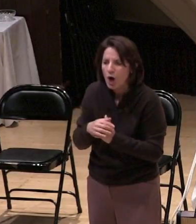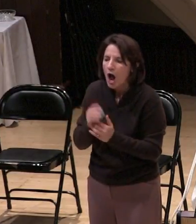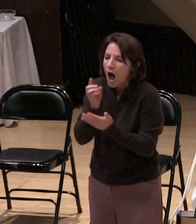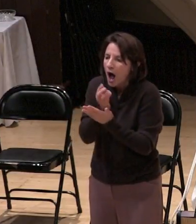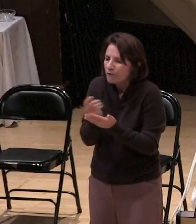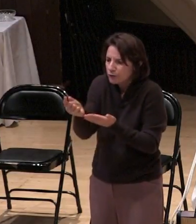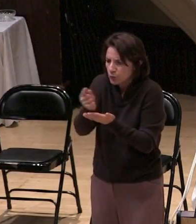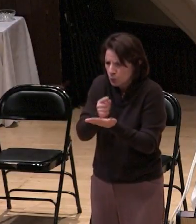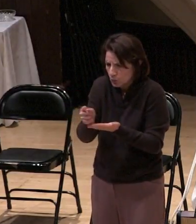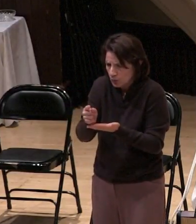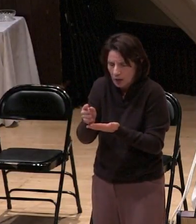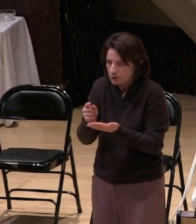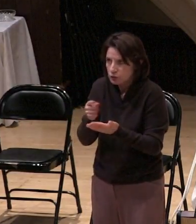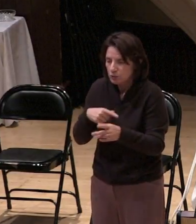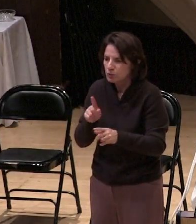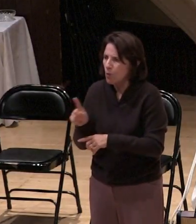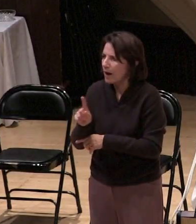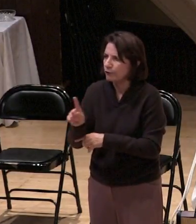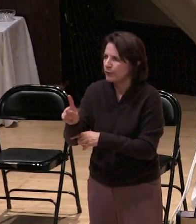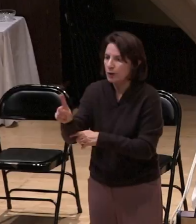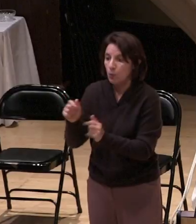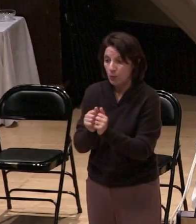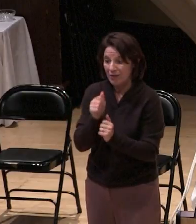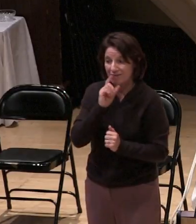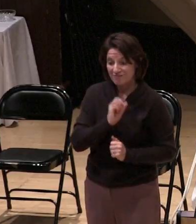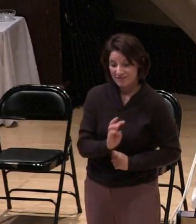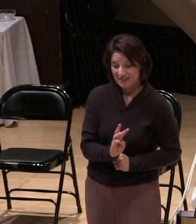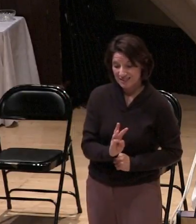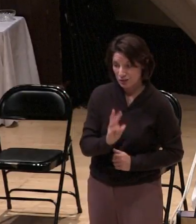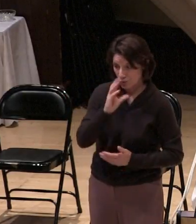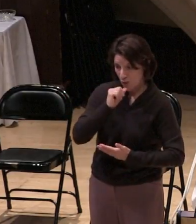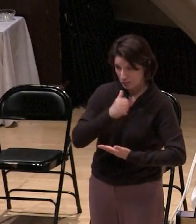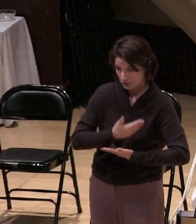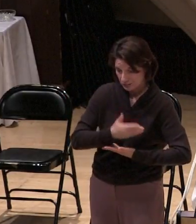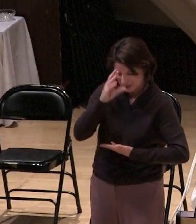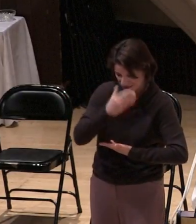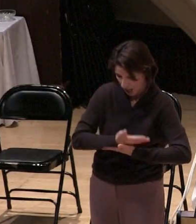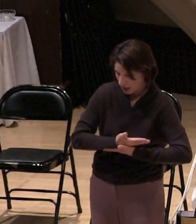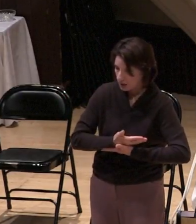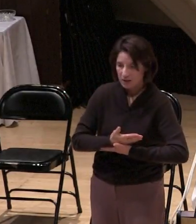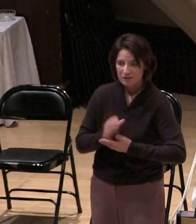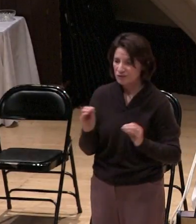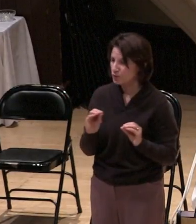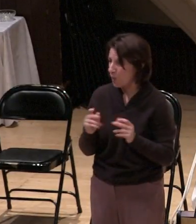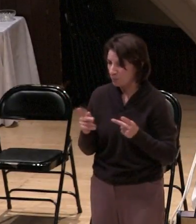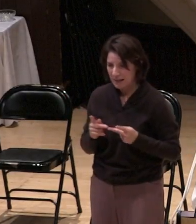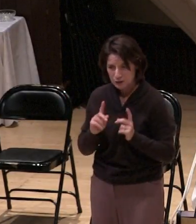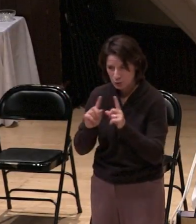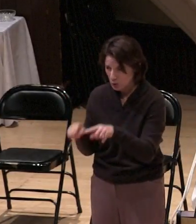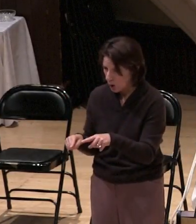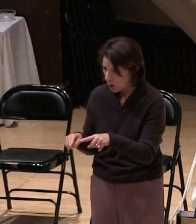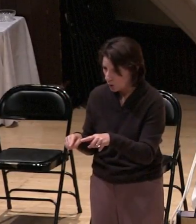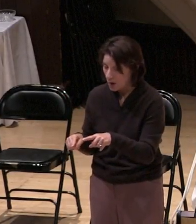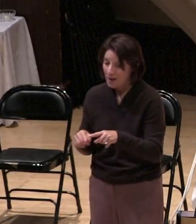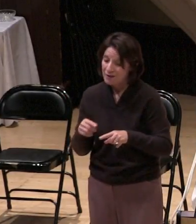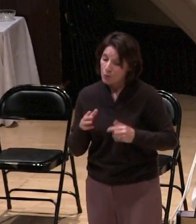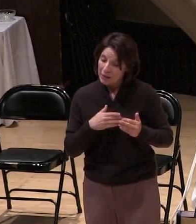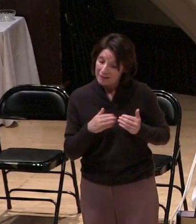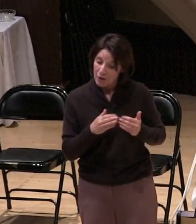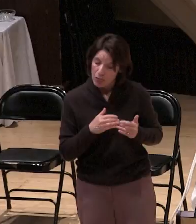her 6-year-old son, homeless and nowhere to go. So even though she made international